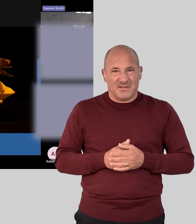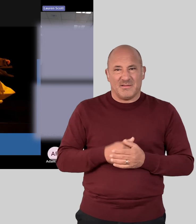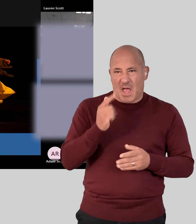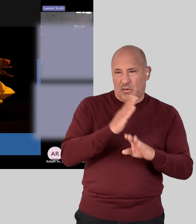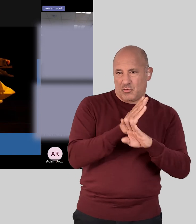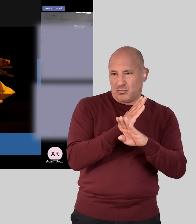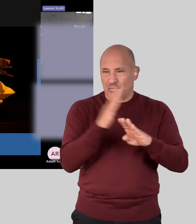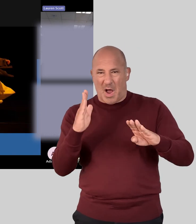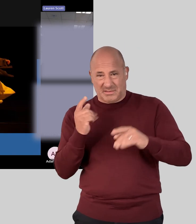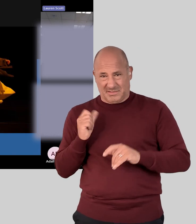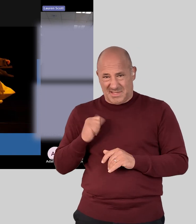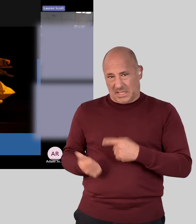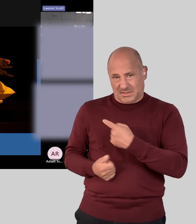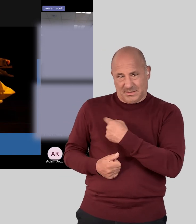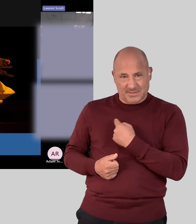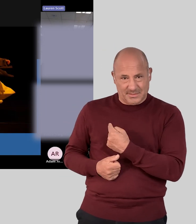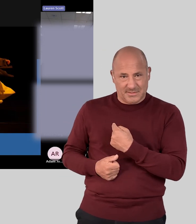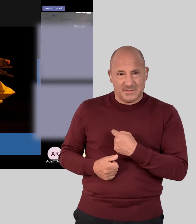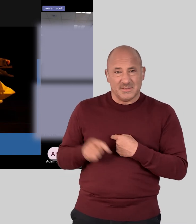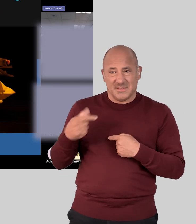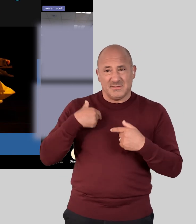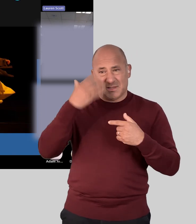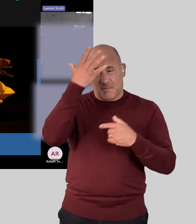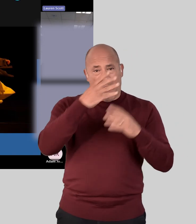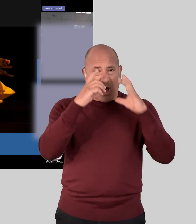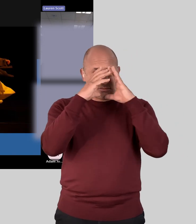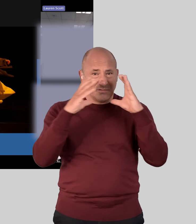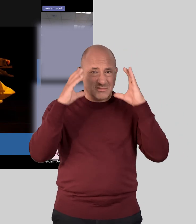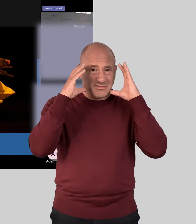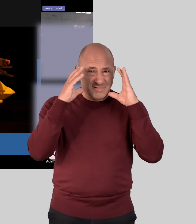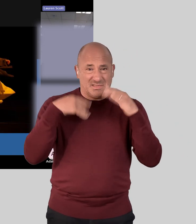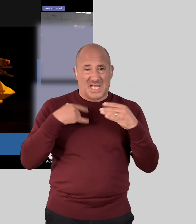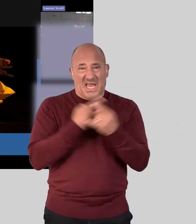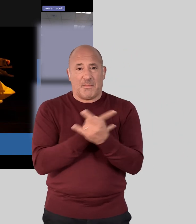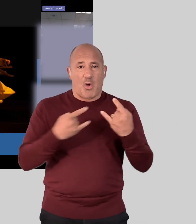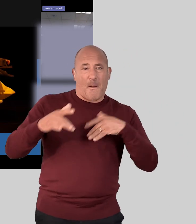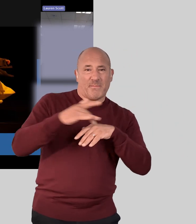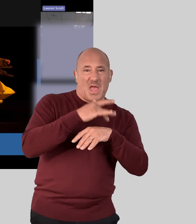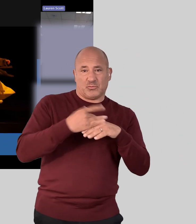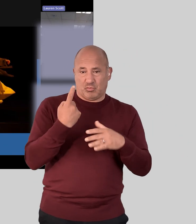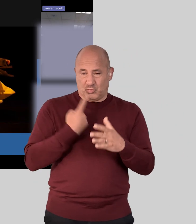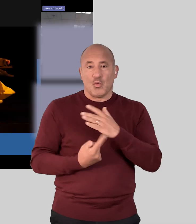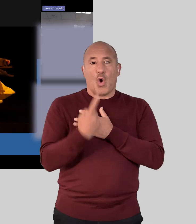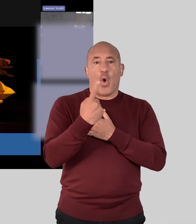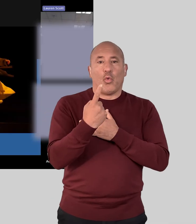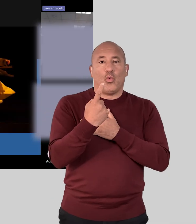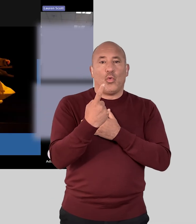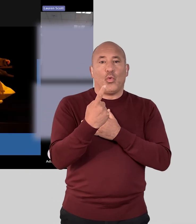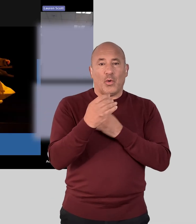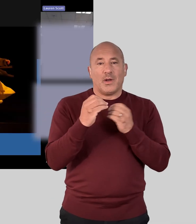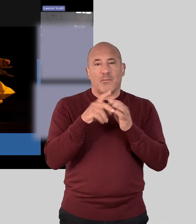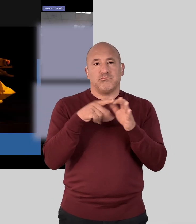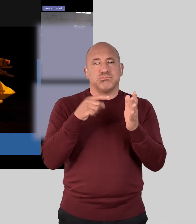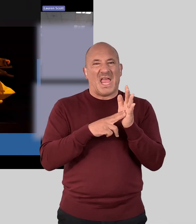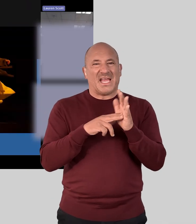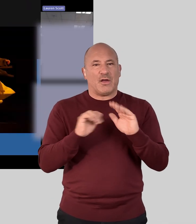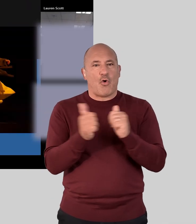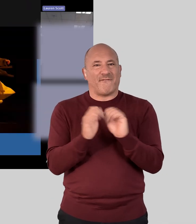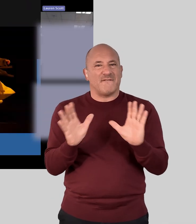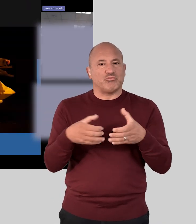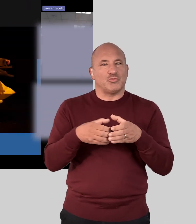London. And then the one on the far right is me in a mask, also doing a hip hop theatre